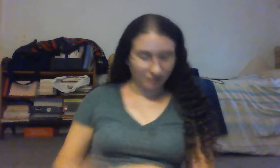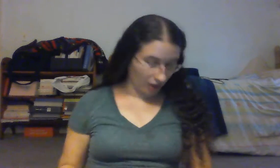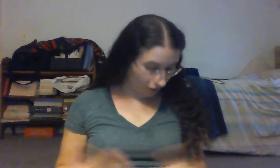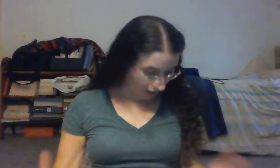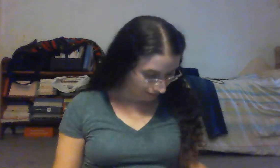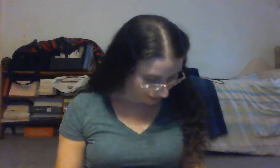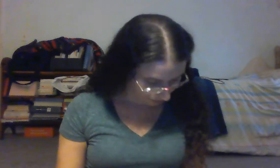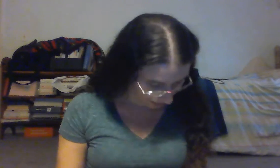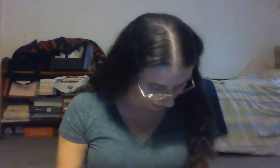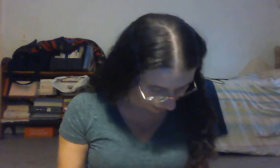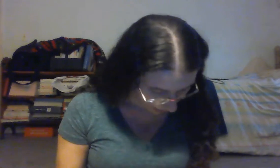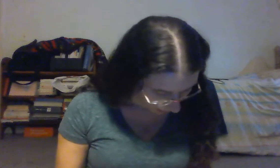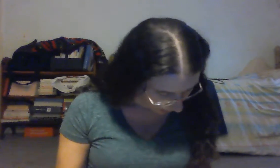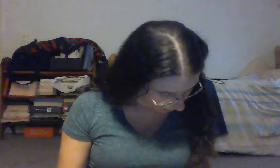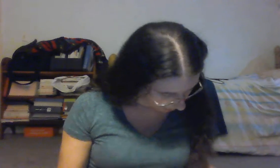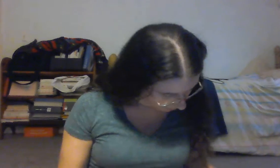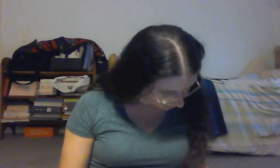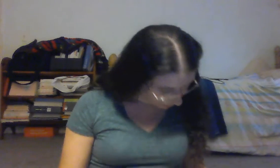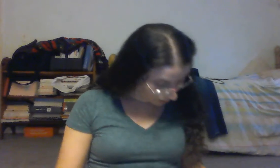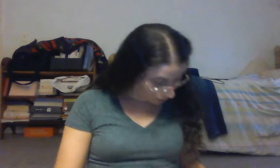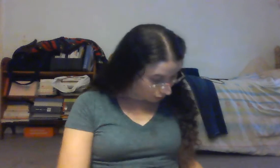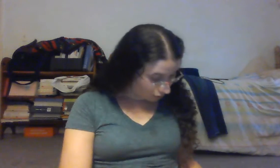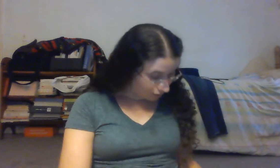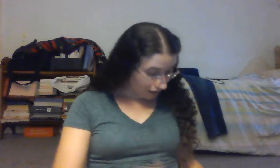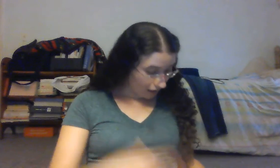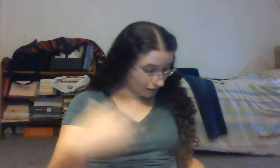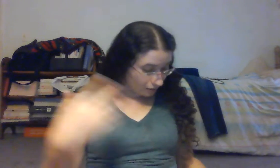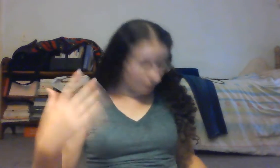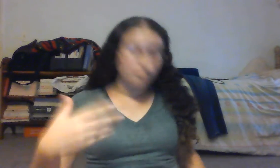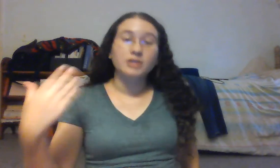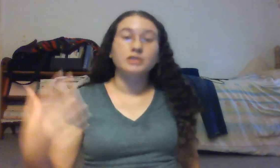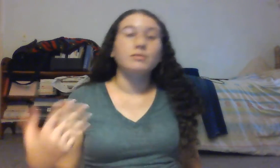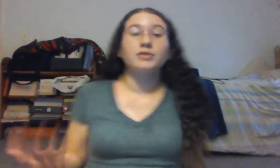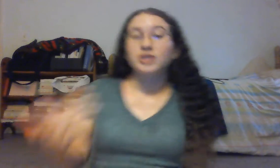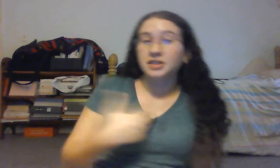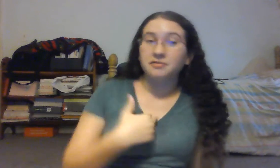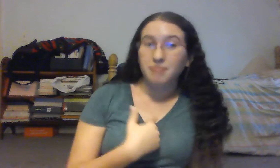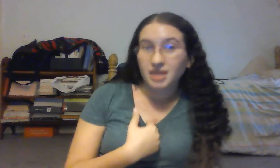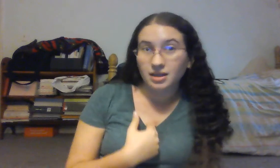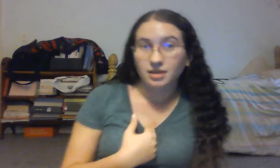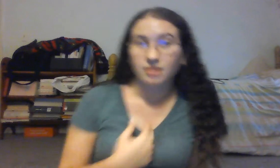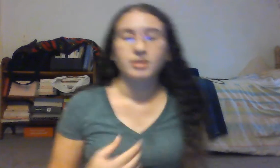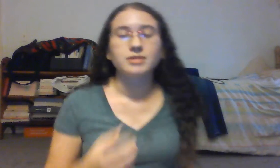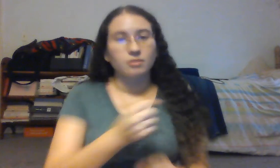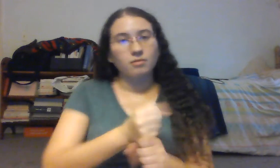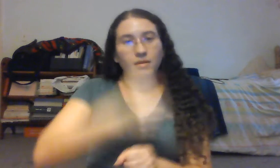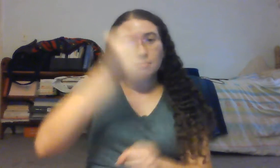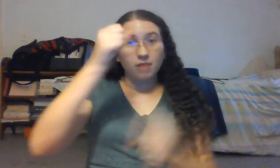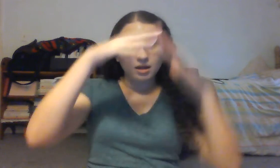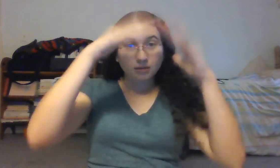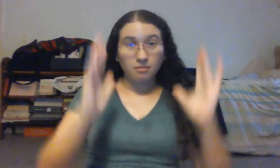There you have it, easy peasy. And then you could also say umbrella tomorrow she give me, right?